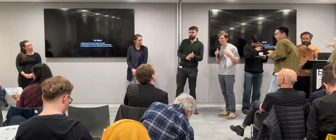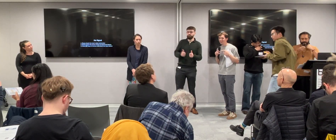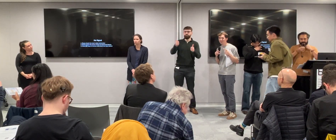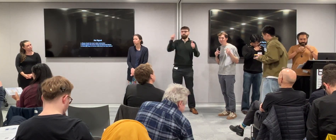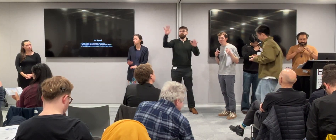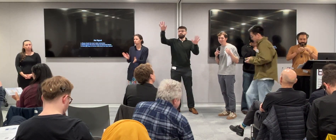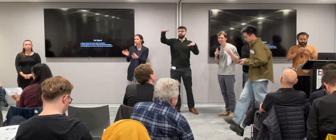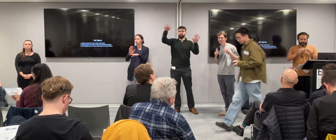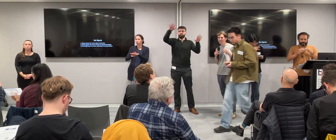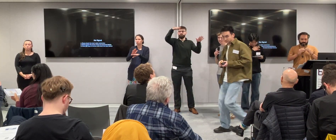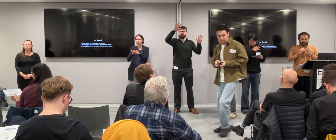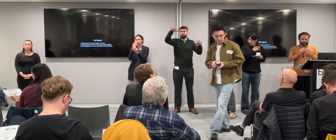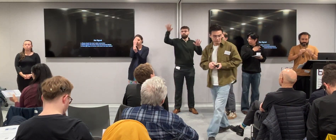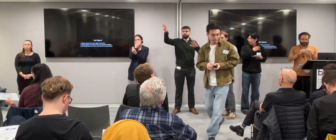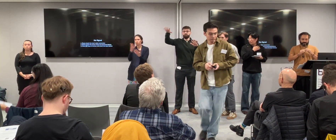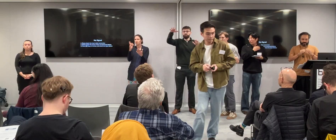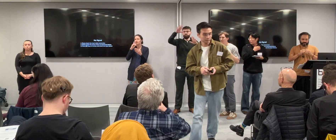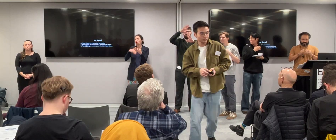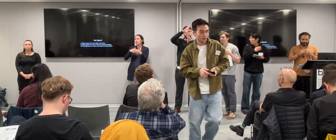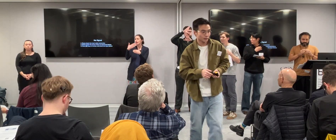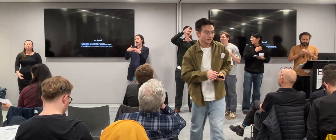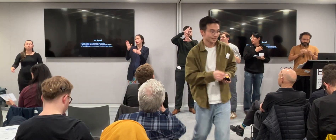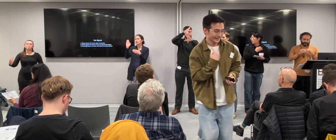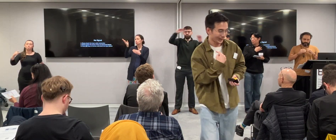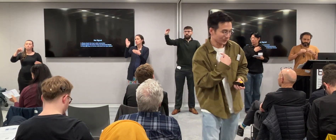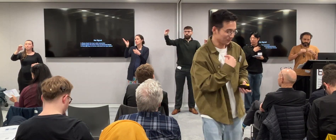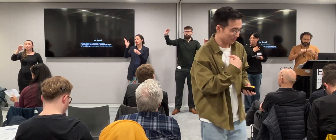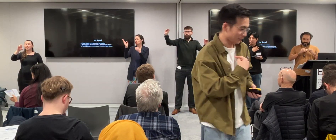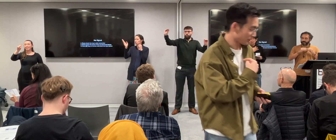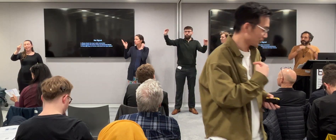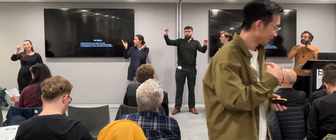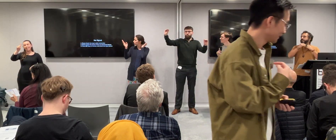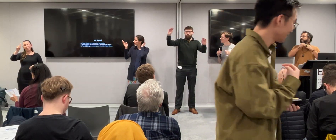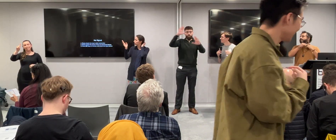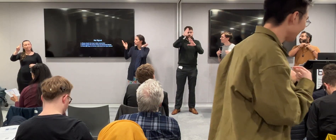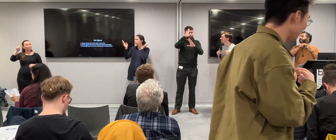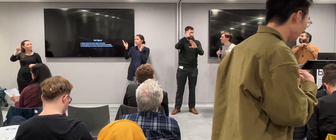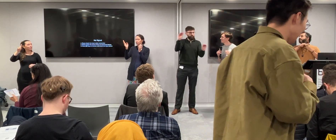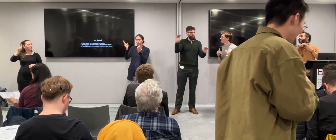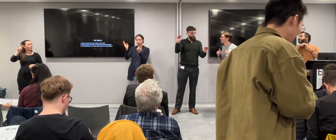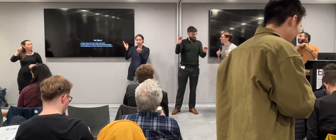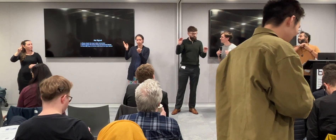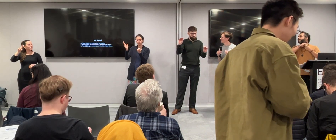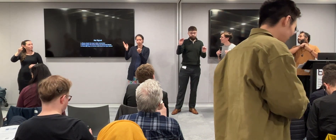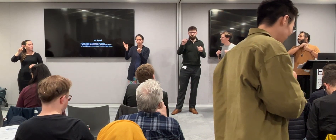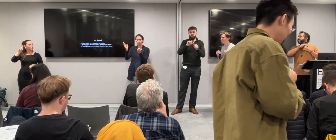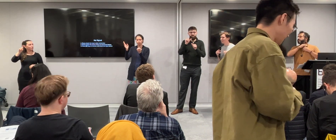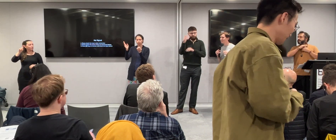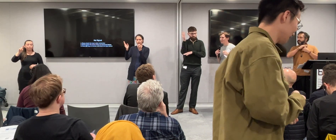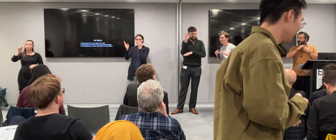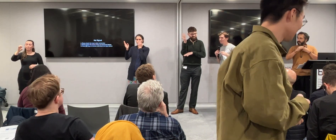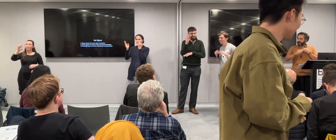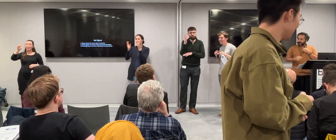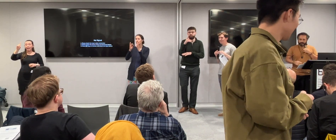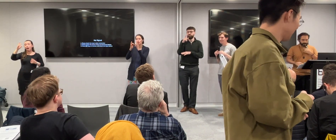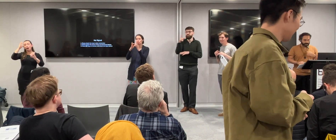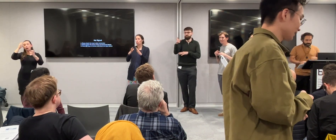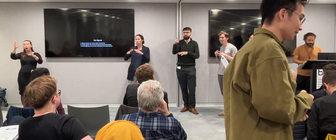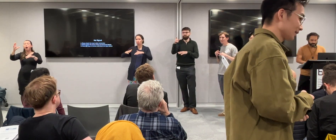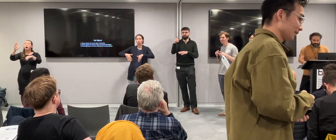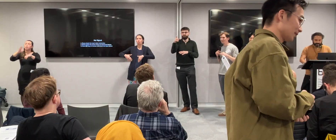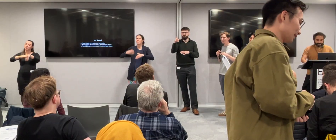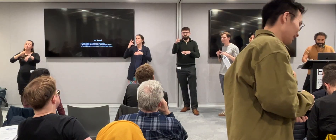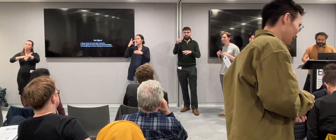Just to say, unfortunately for the next presentation, You're sitting here? Oh. the